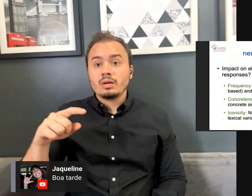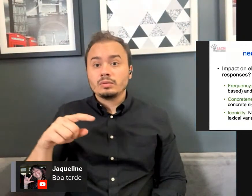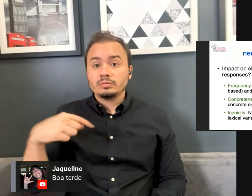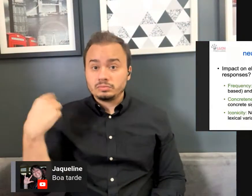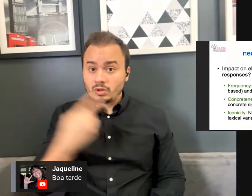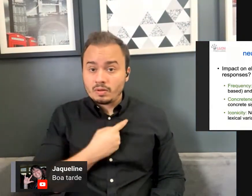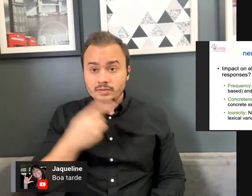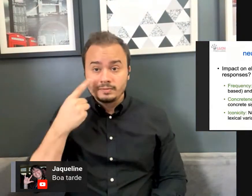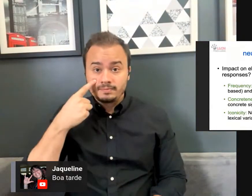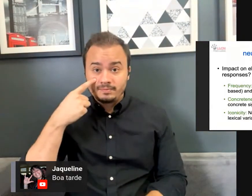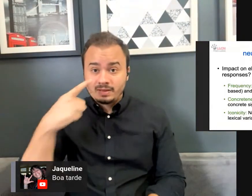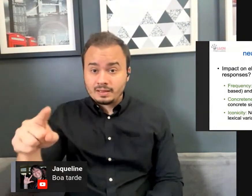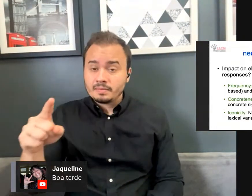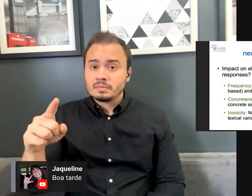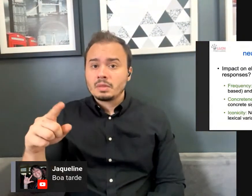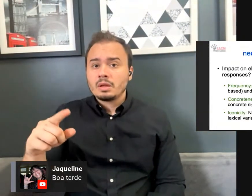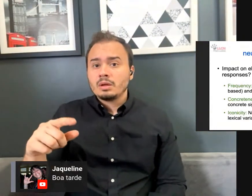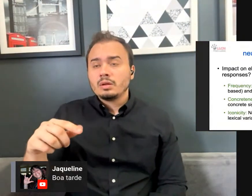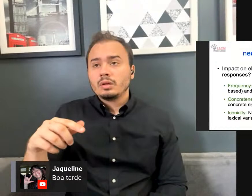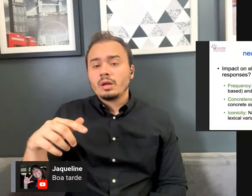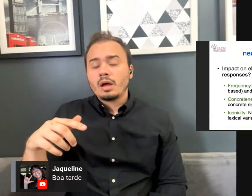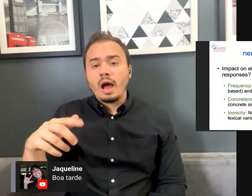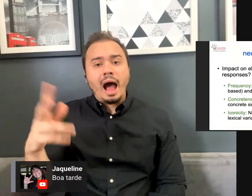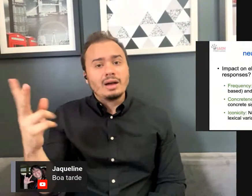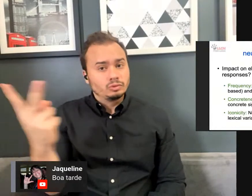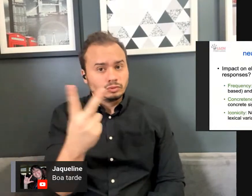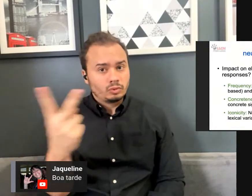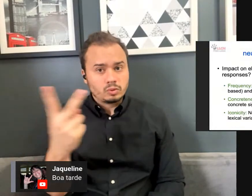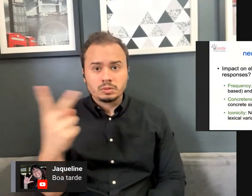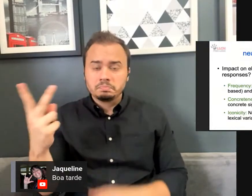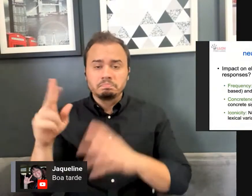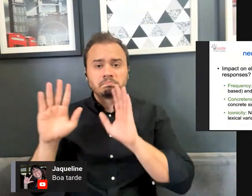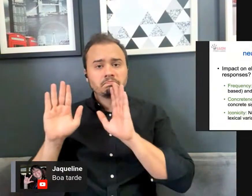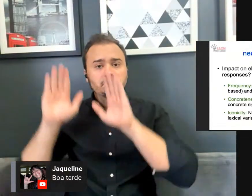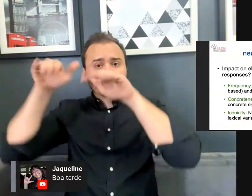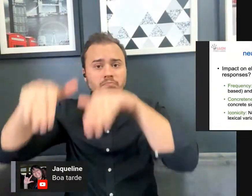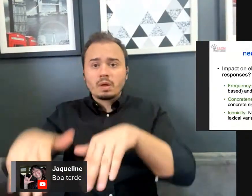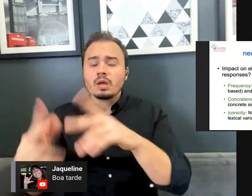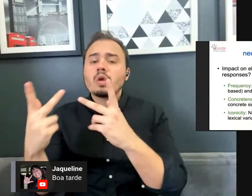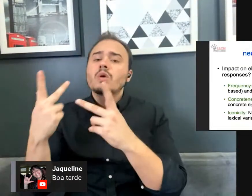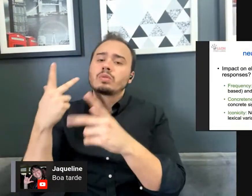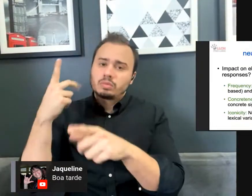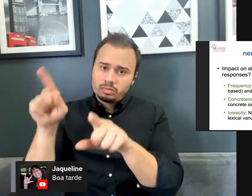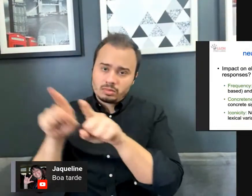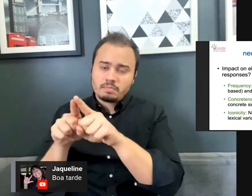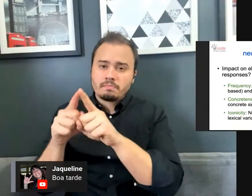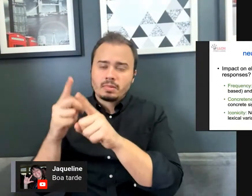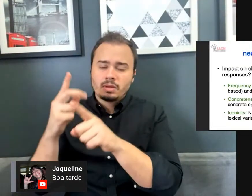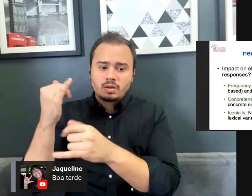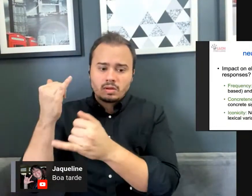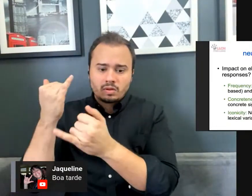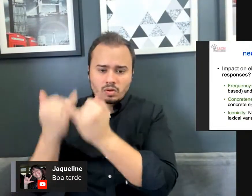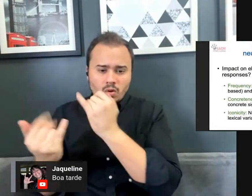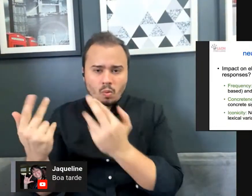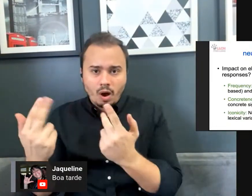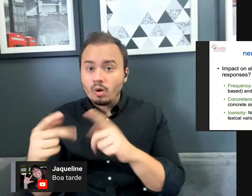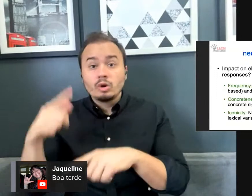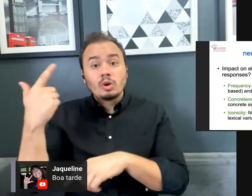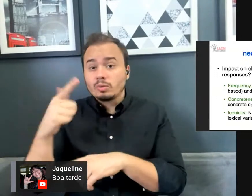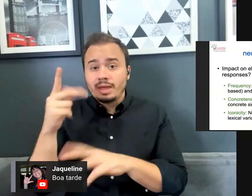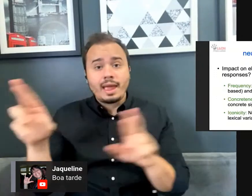was associated with the variability in lexical or in the degree of iconicity for lexical